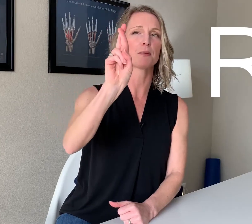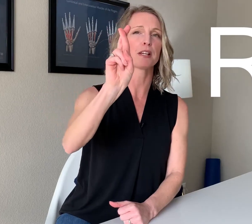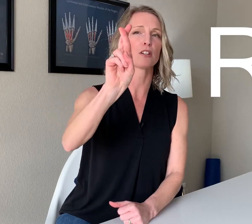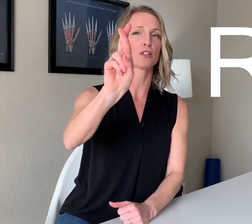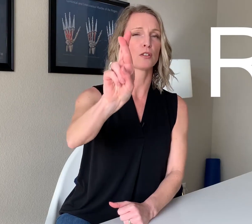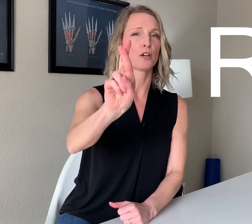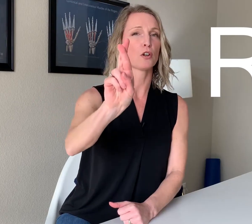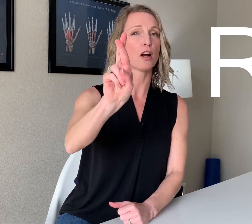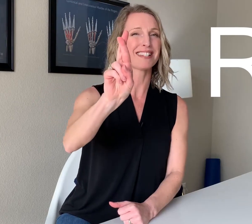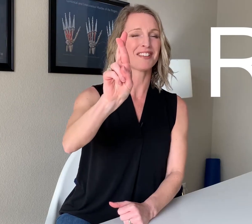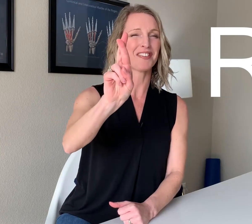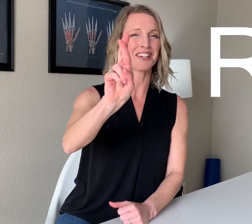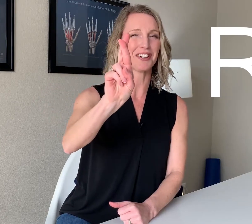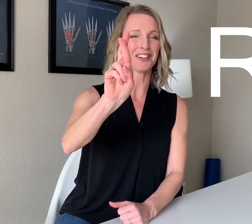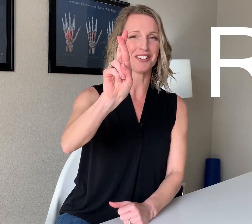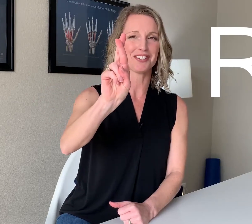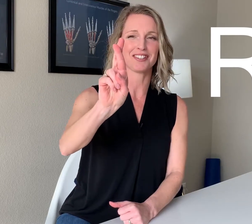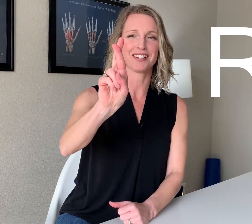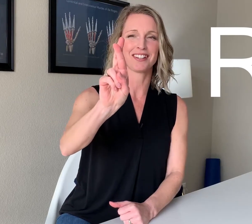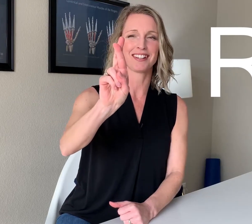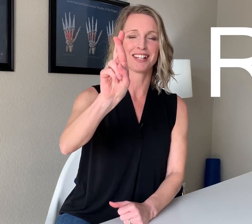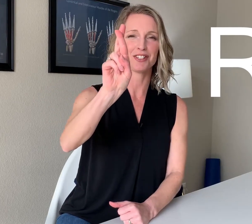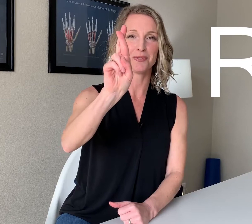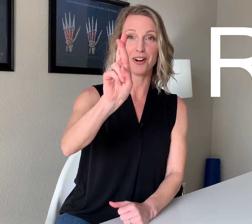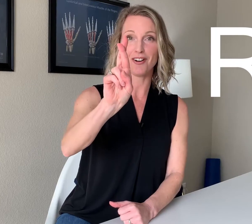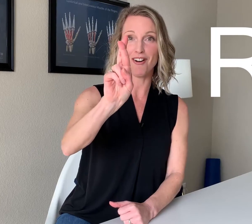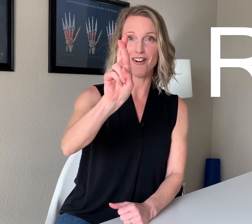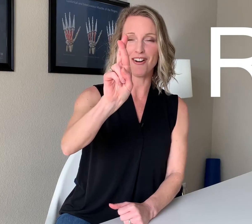we cross the fingers into our R.